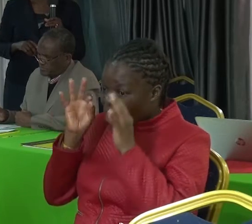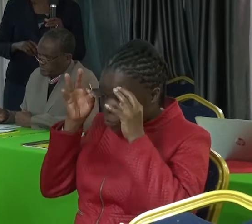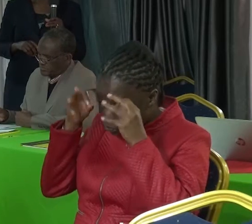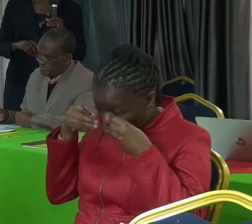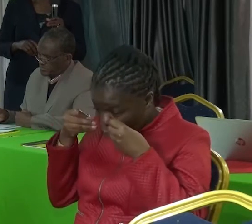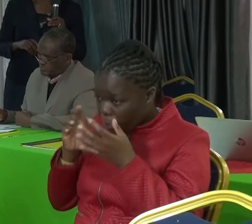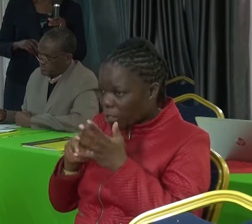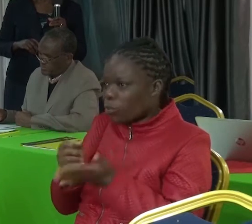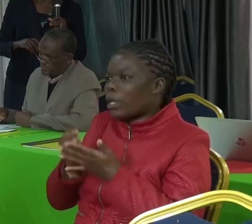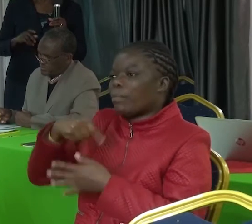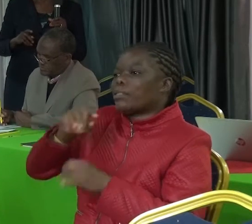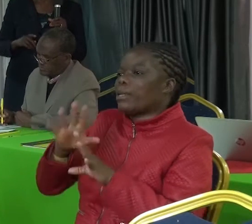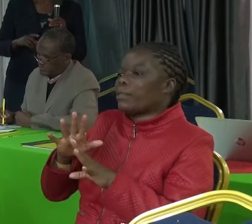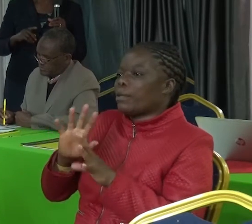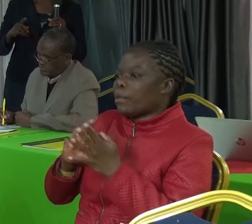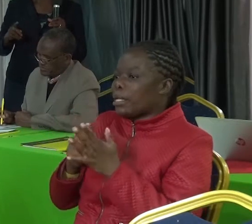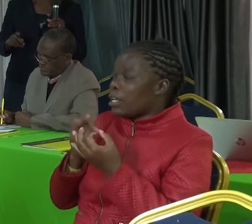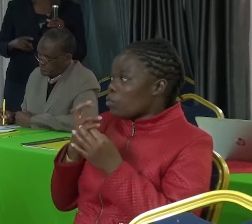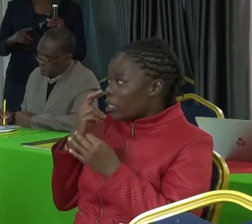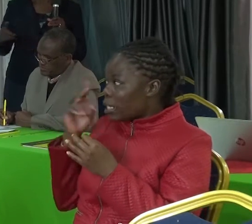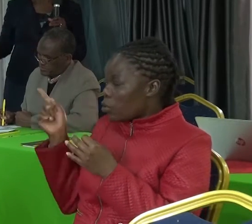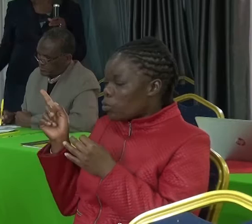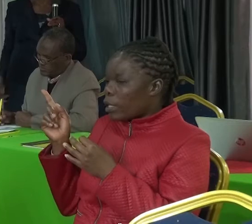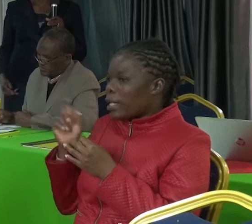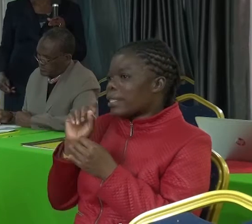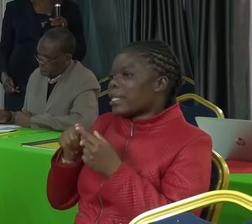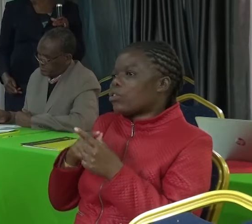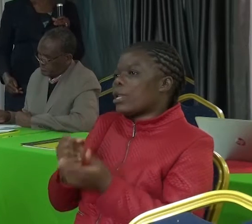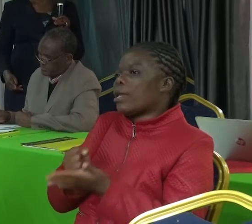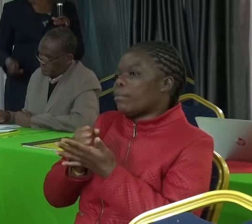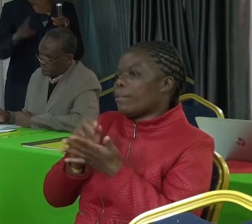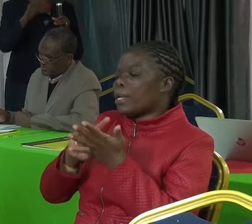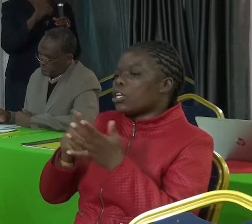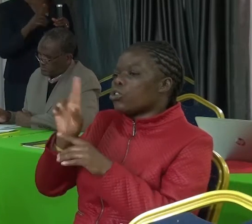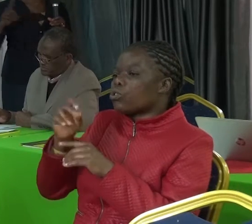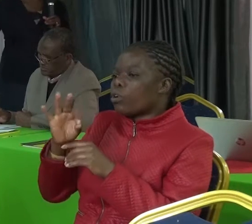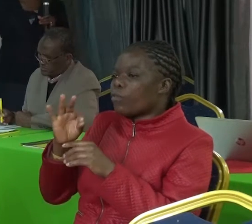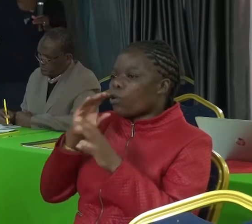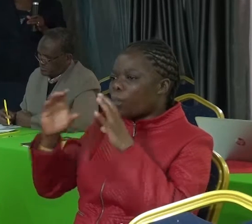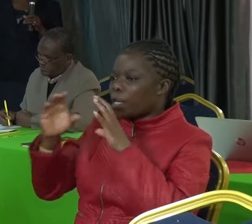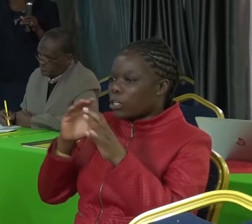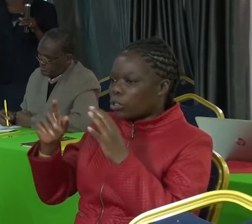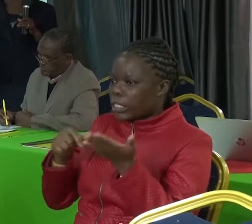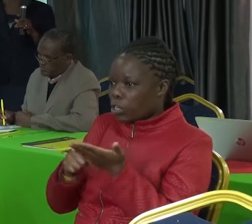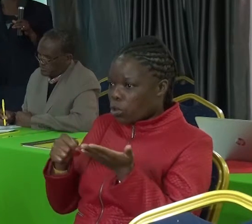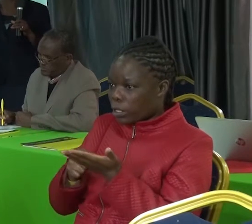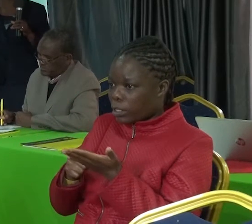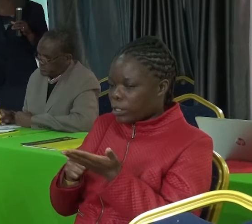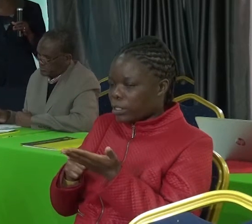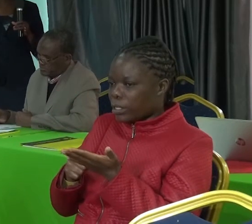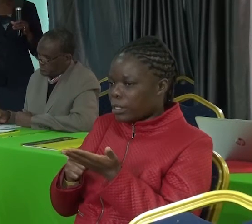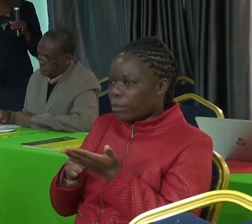involved. Use of information communication technologies. You can see already they have been on the learning management